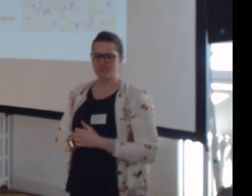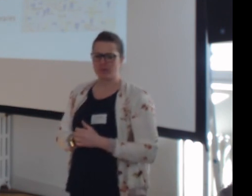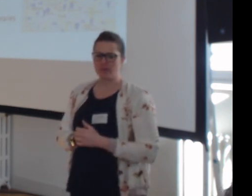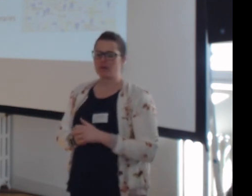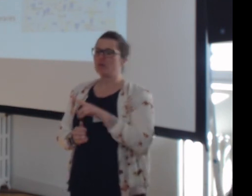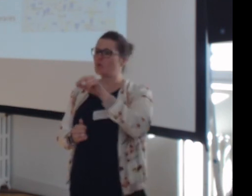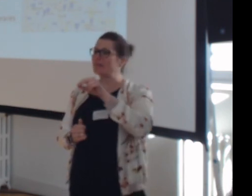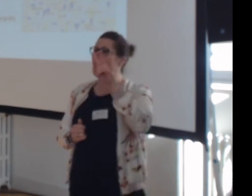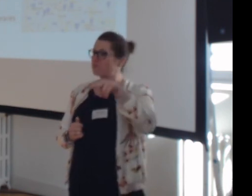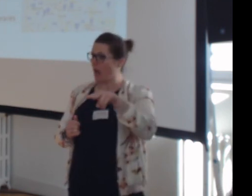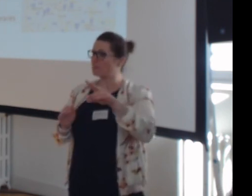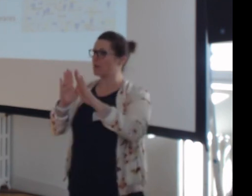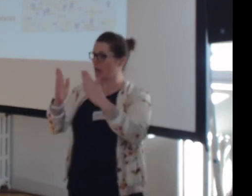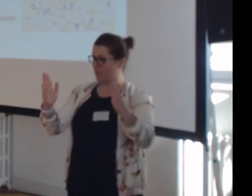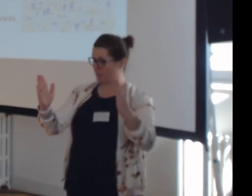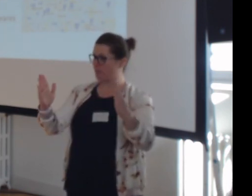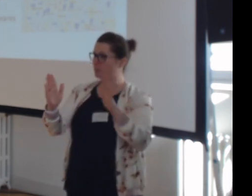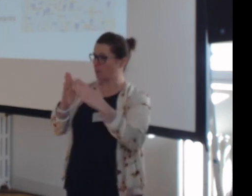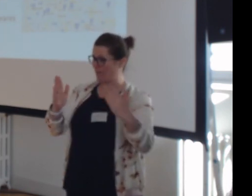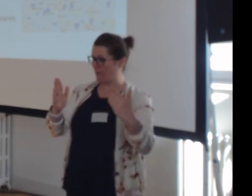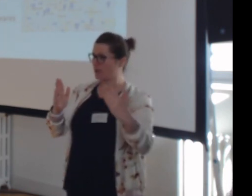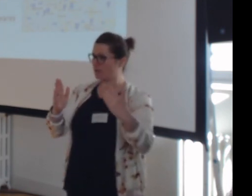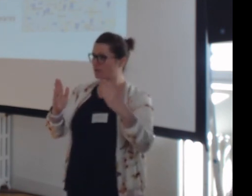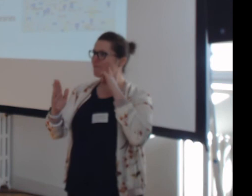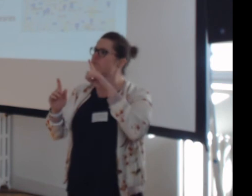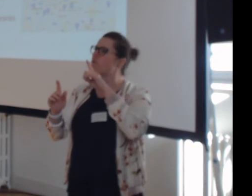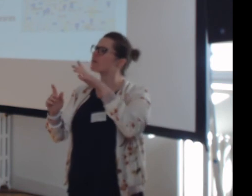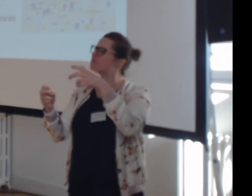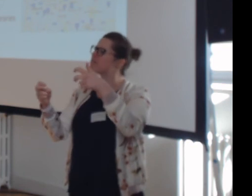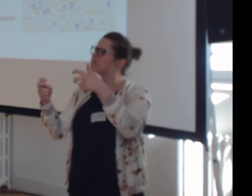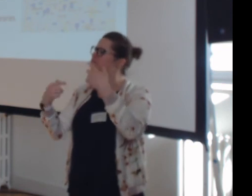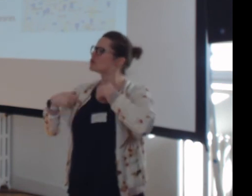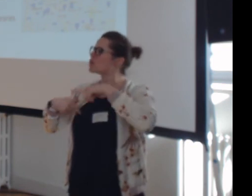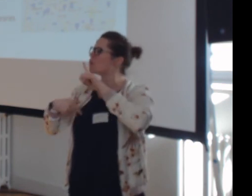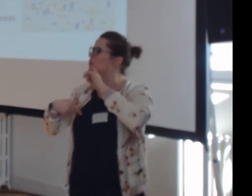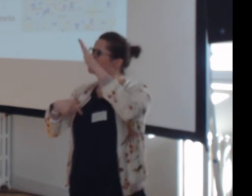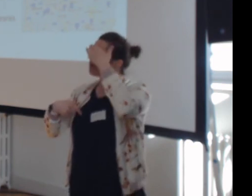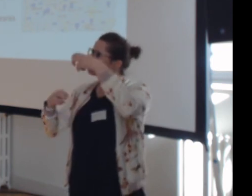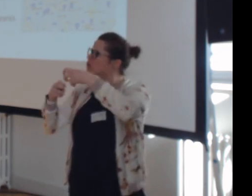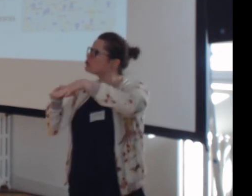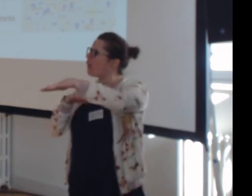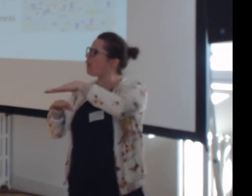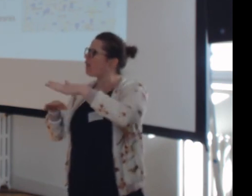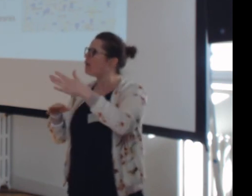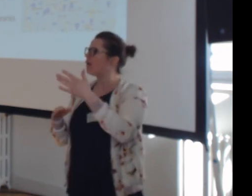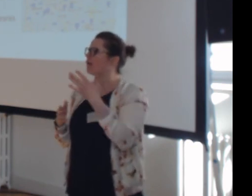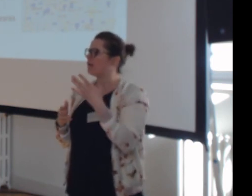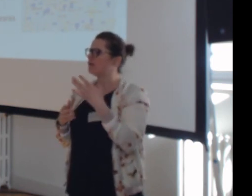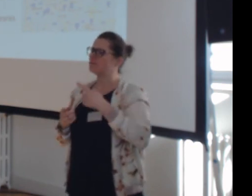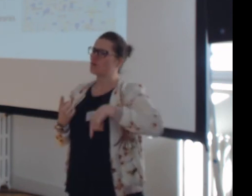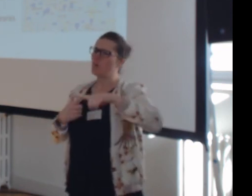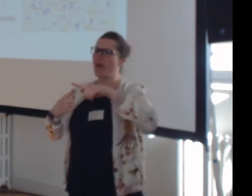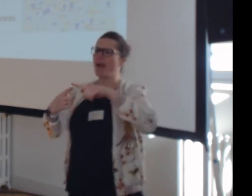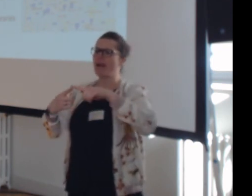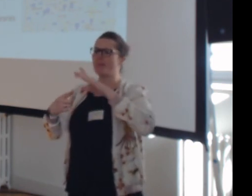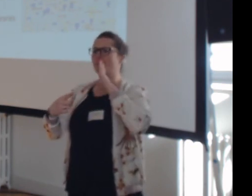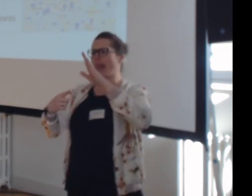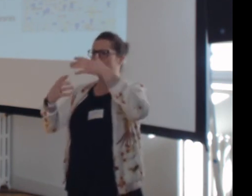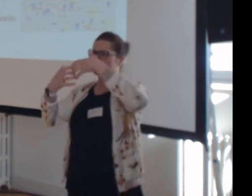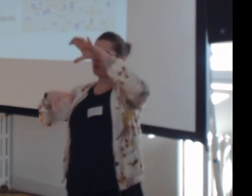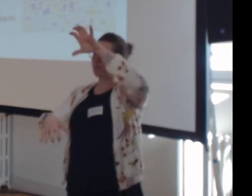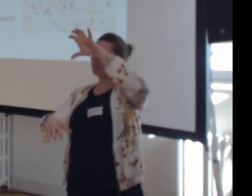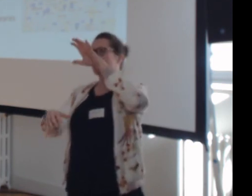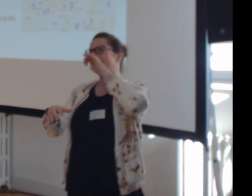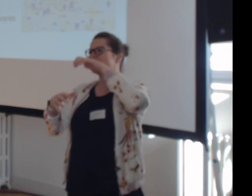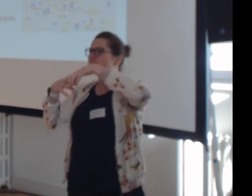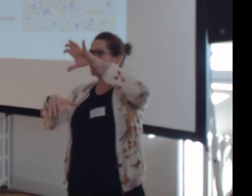20 Flemish libraries, for people who know Brussels a little bit. We're a split country, no, not a